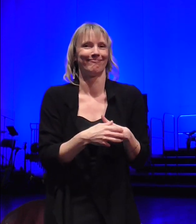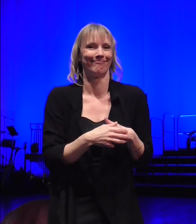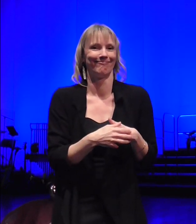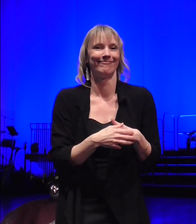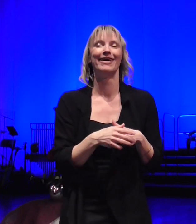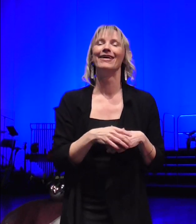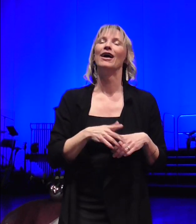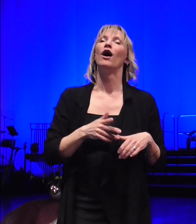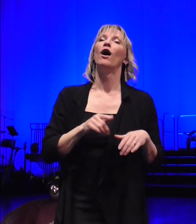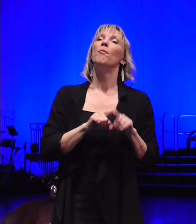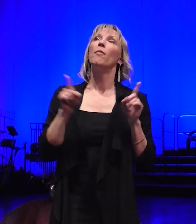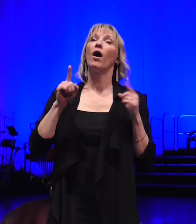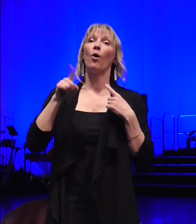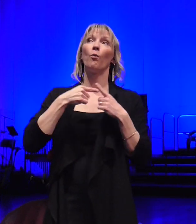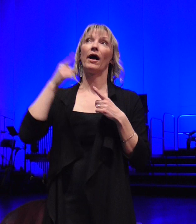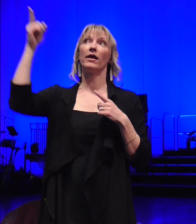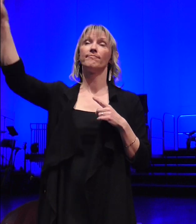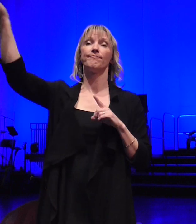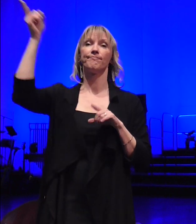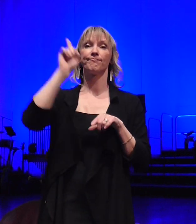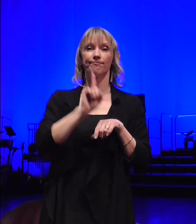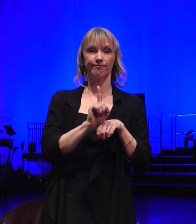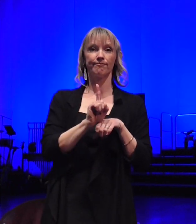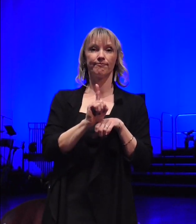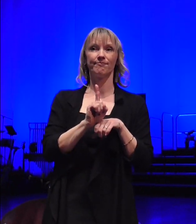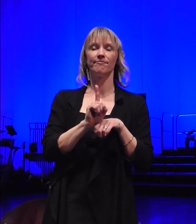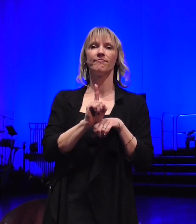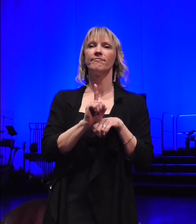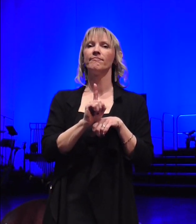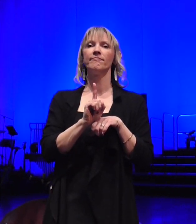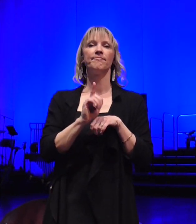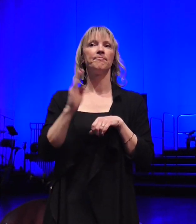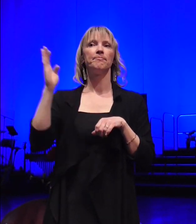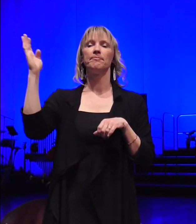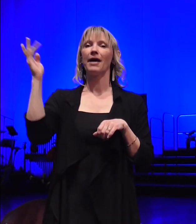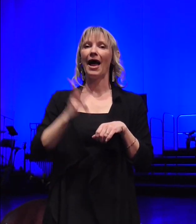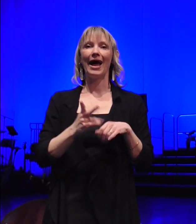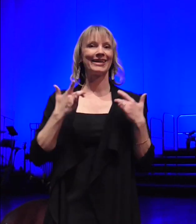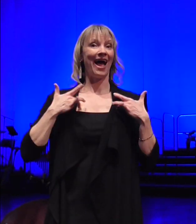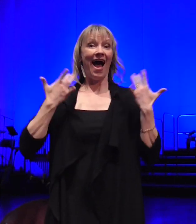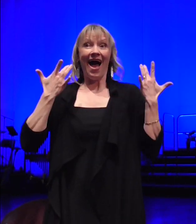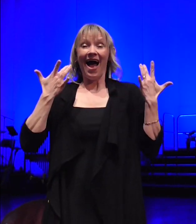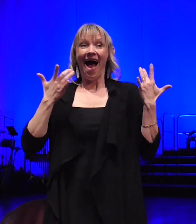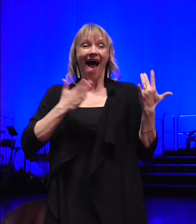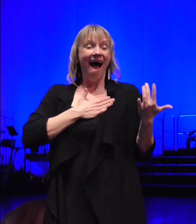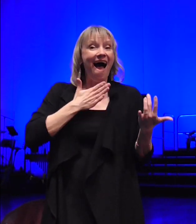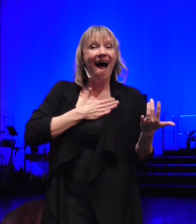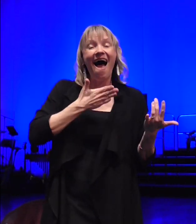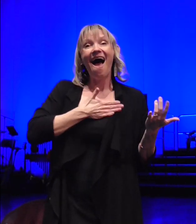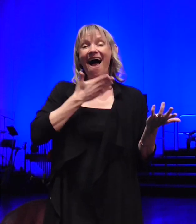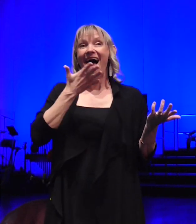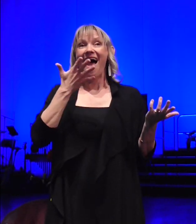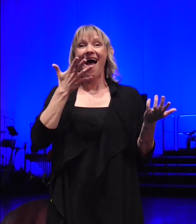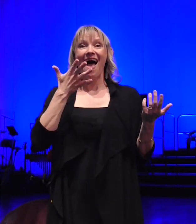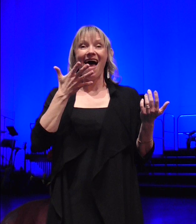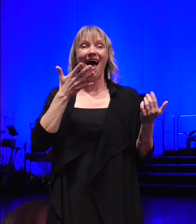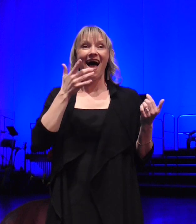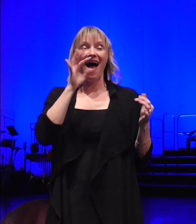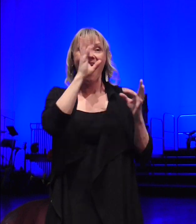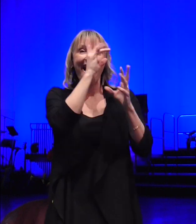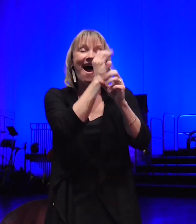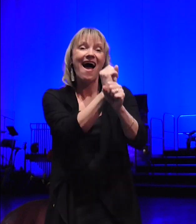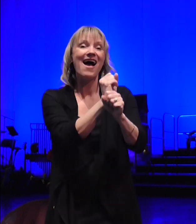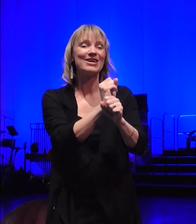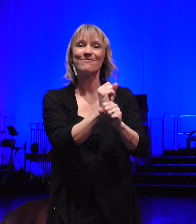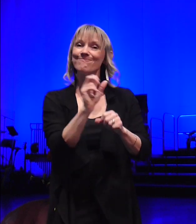But when he returned to ground, he didn't return elated or joyful or even mesmerized.